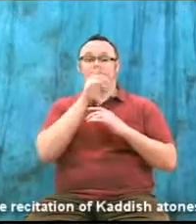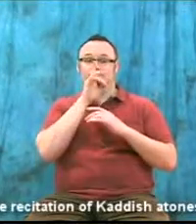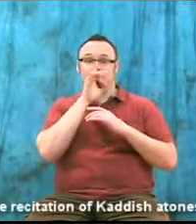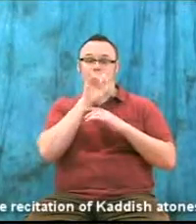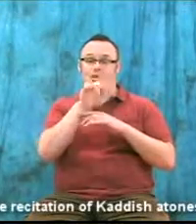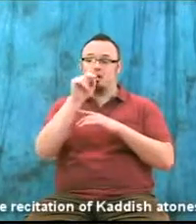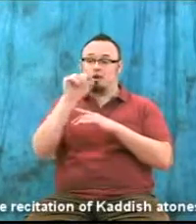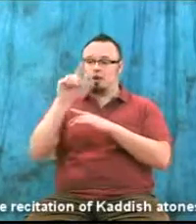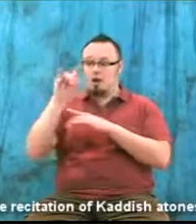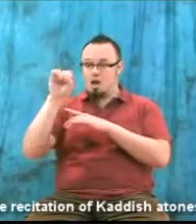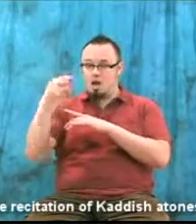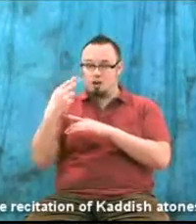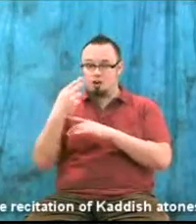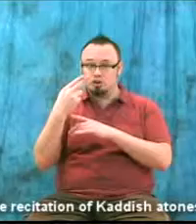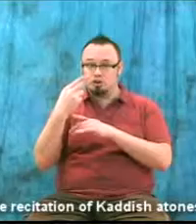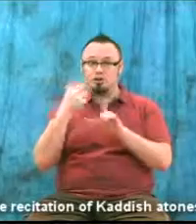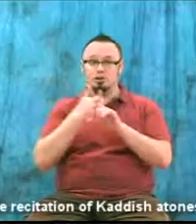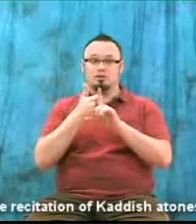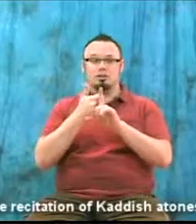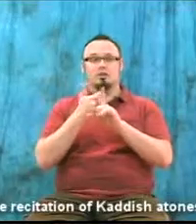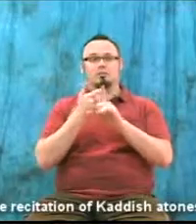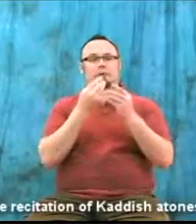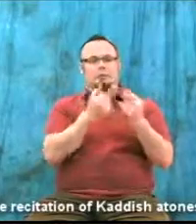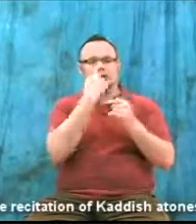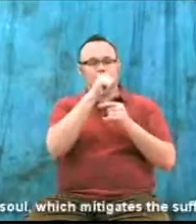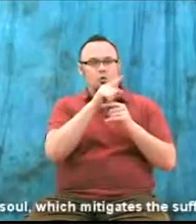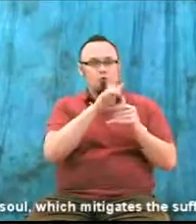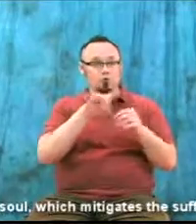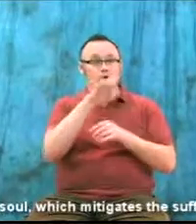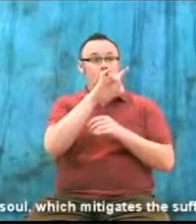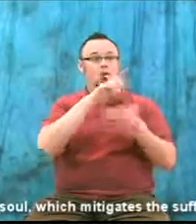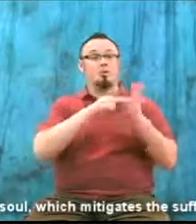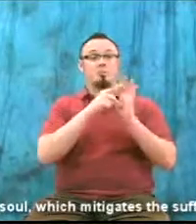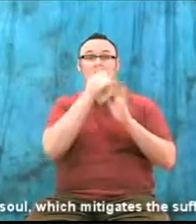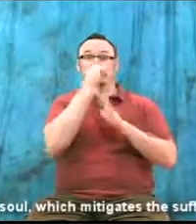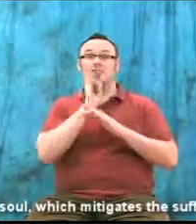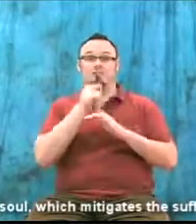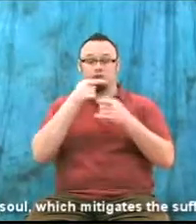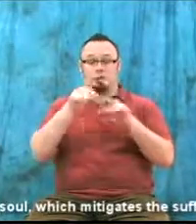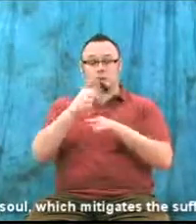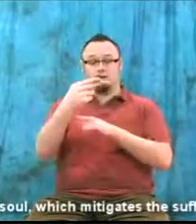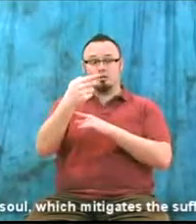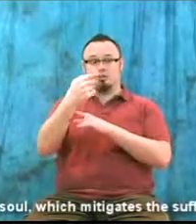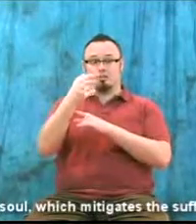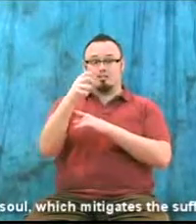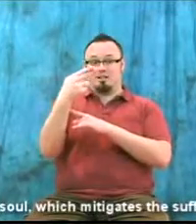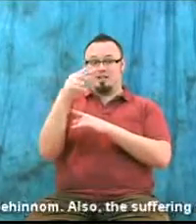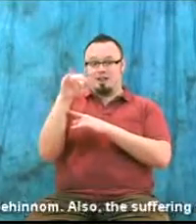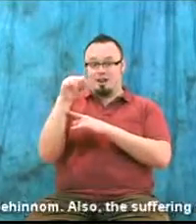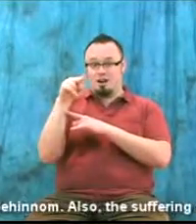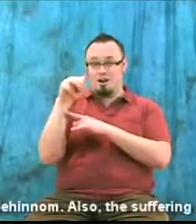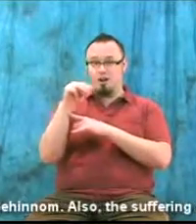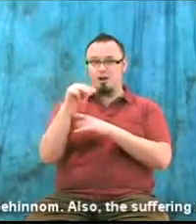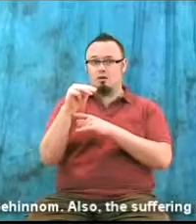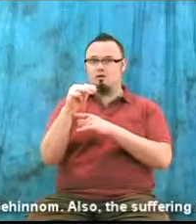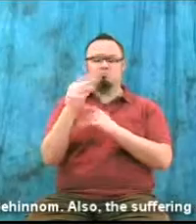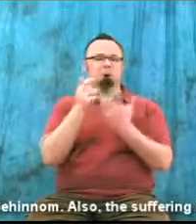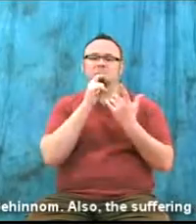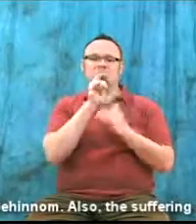Kaddish atones for the soul, which mitigates the suffering of Gehinnom. Also, the